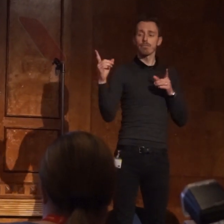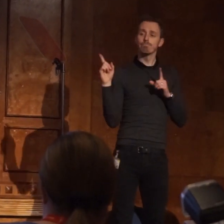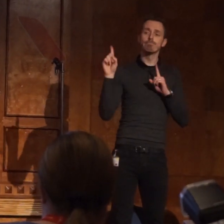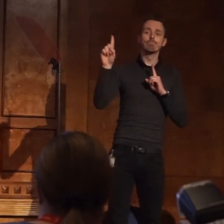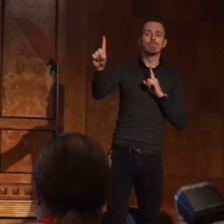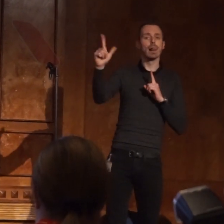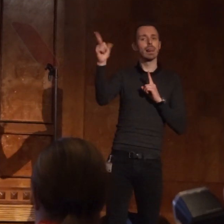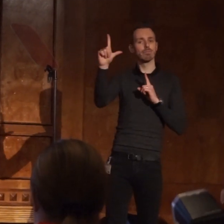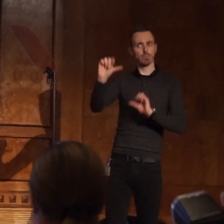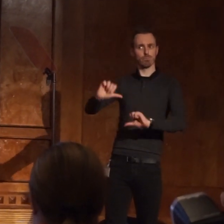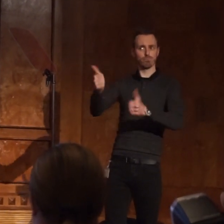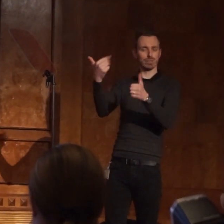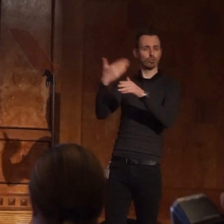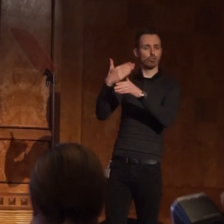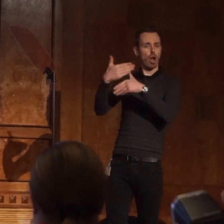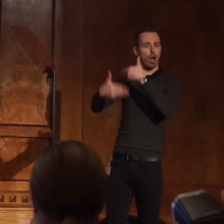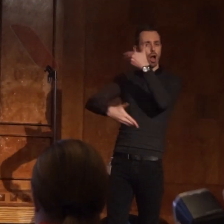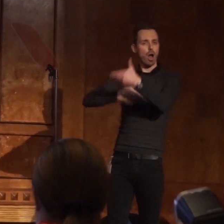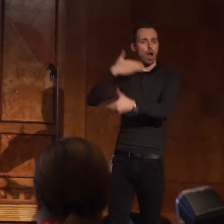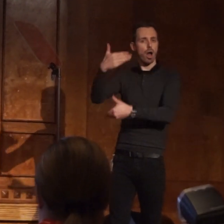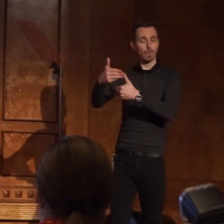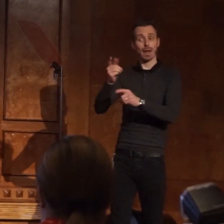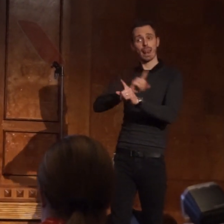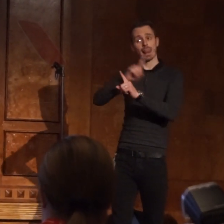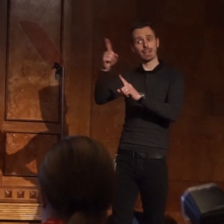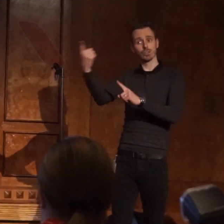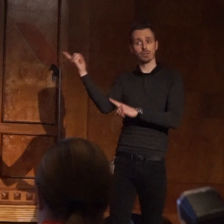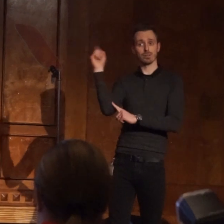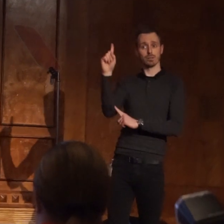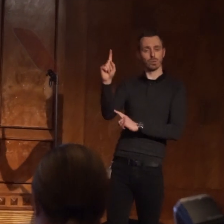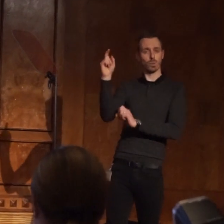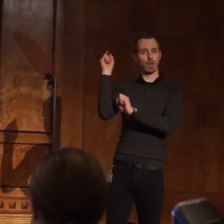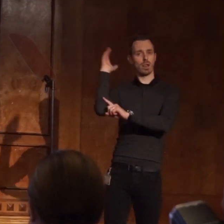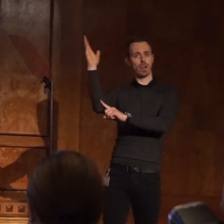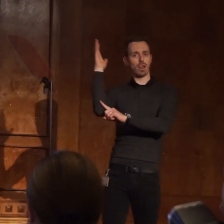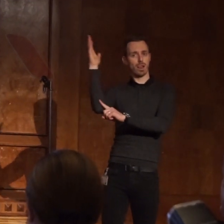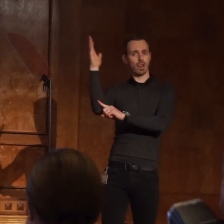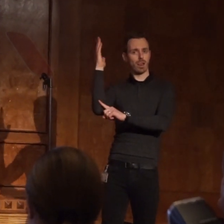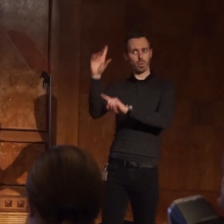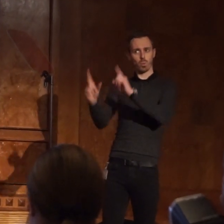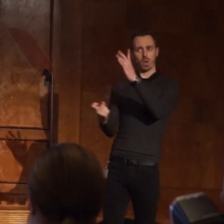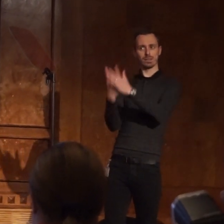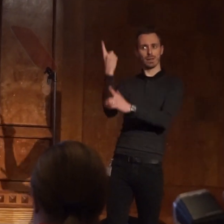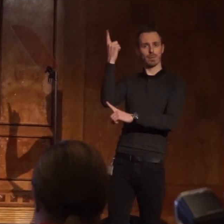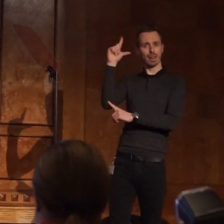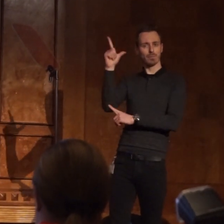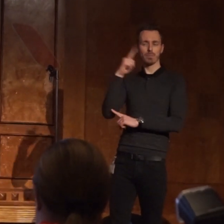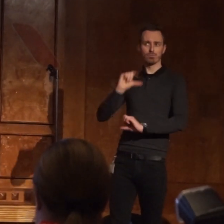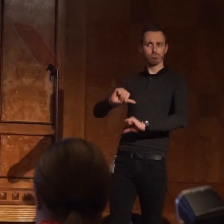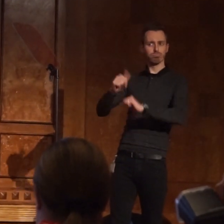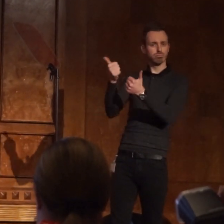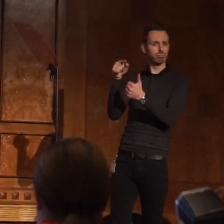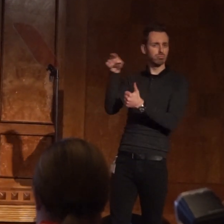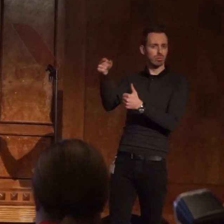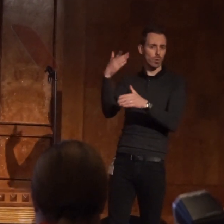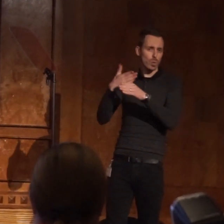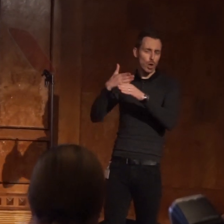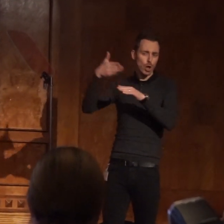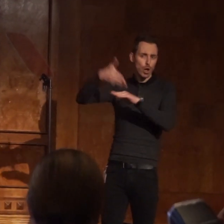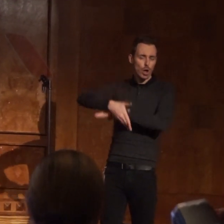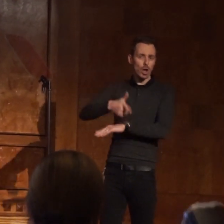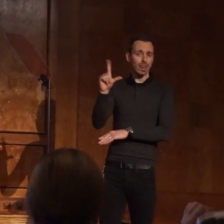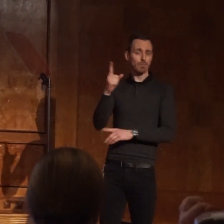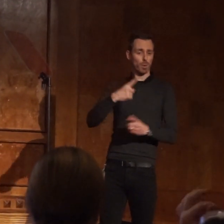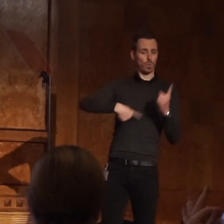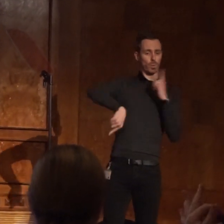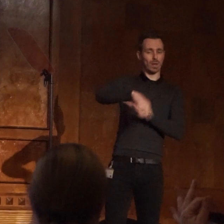speaking later on for Liverpool City Region. Never was there a more appropriate and better voice for Merseyside than Steve Rotherham. Steve, we miss you, we